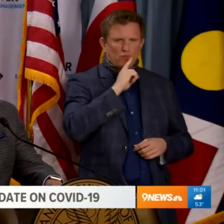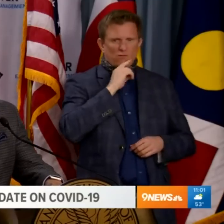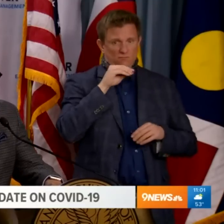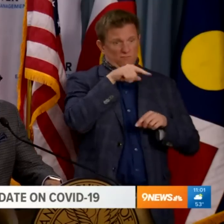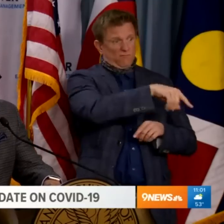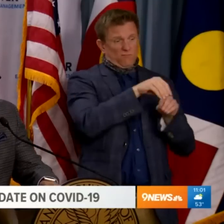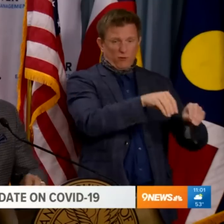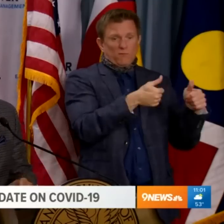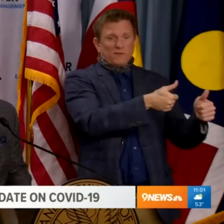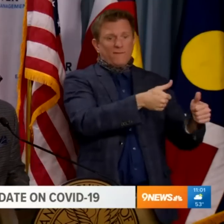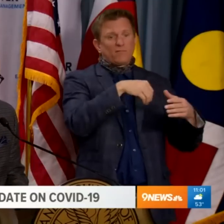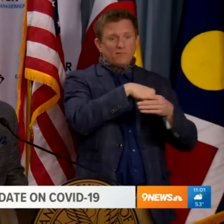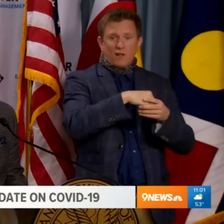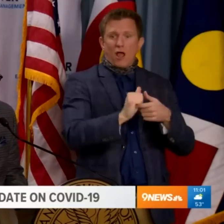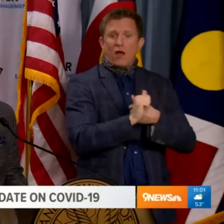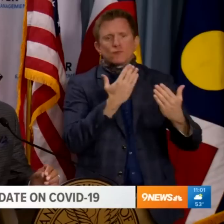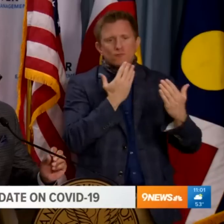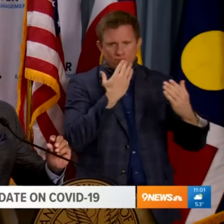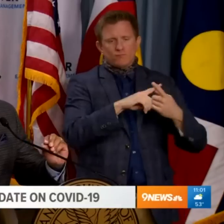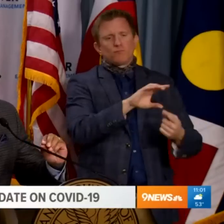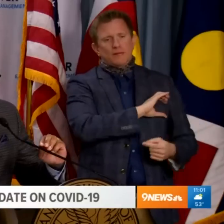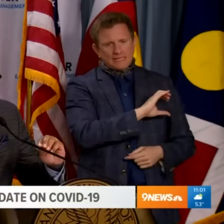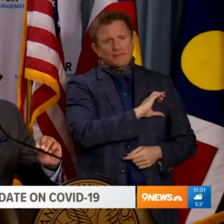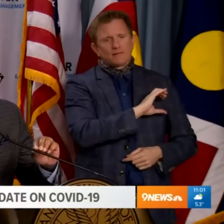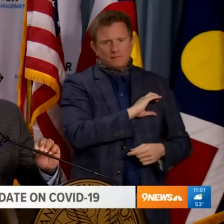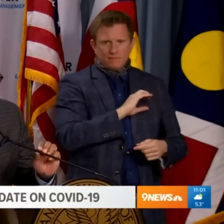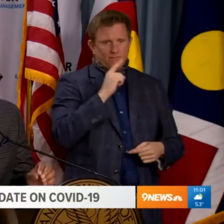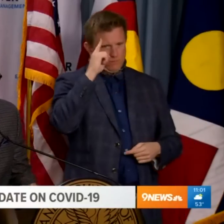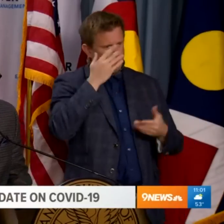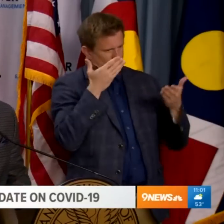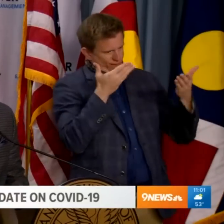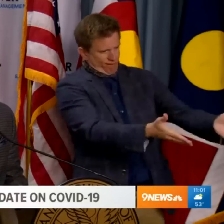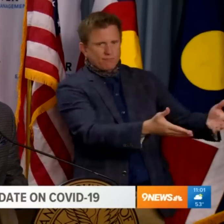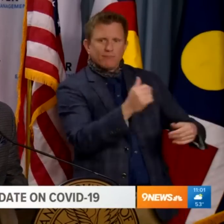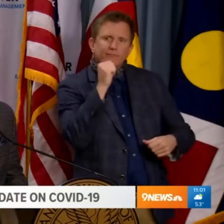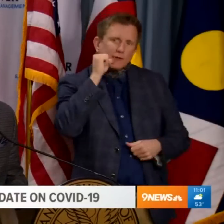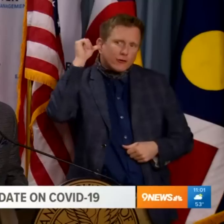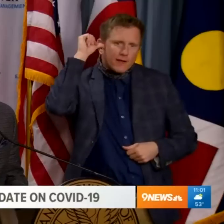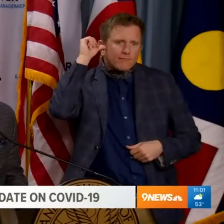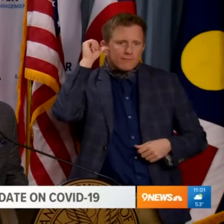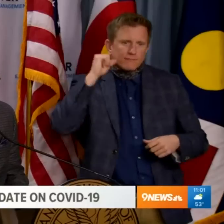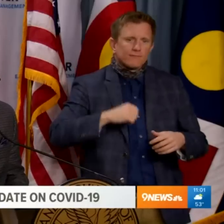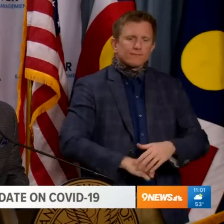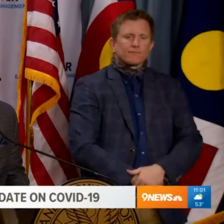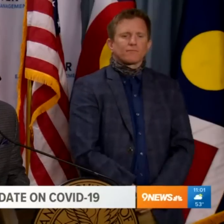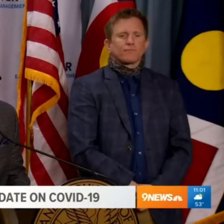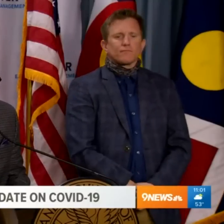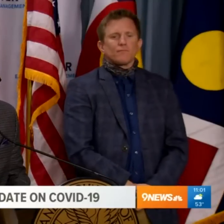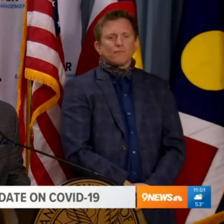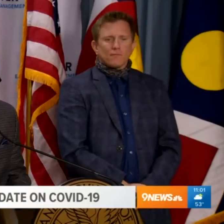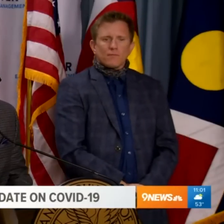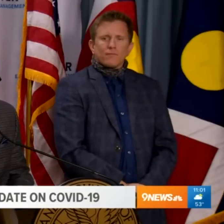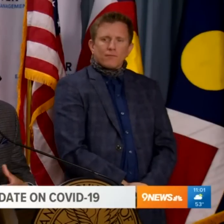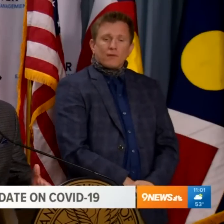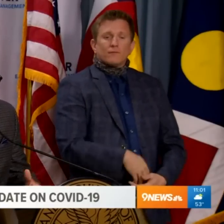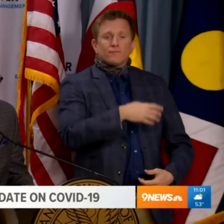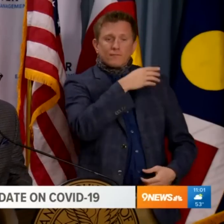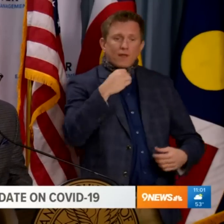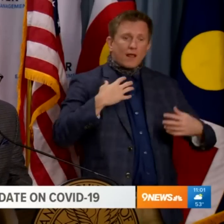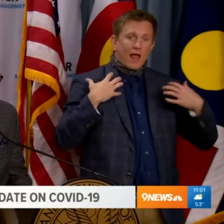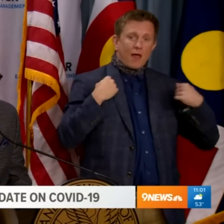us right now. And as you saw on display yesterday, when they had to put themselves at risk of